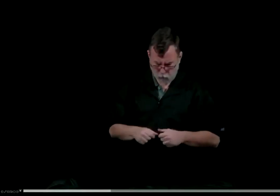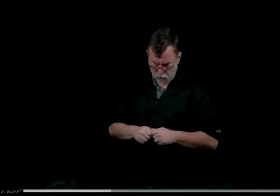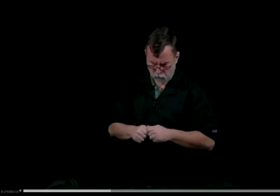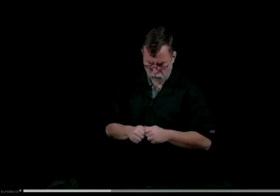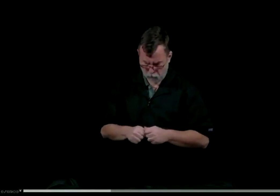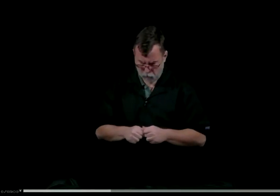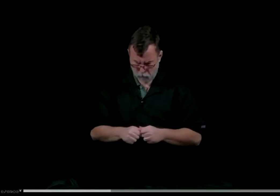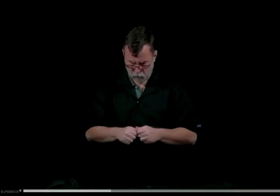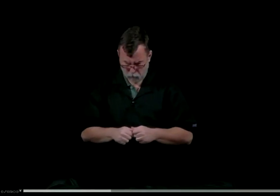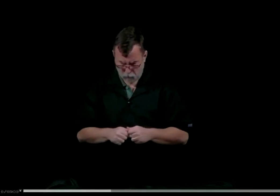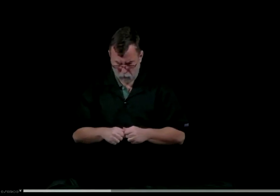We have to work.